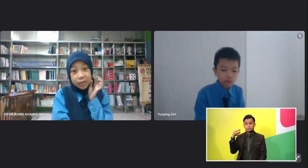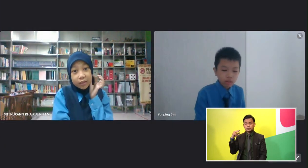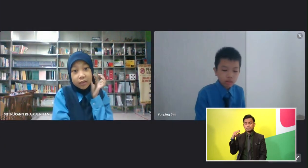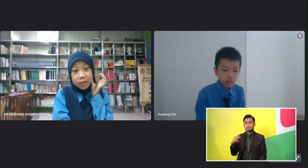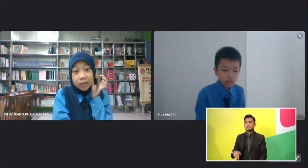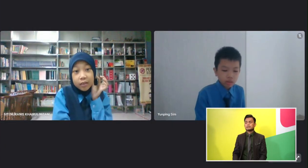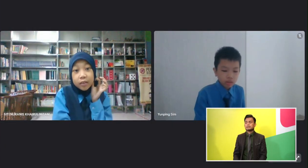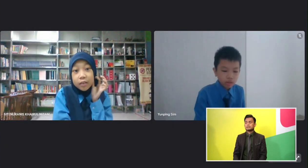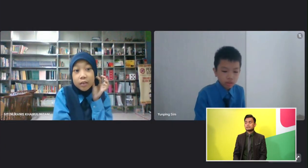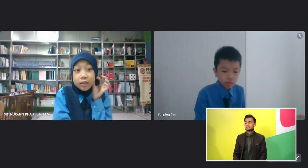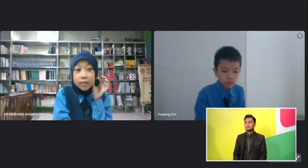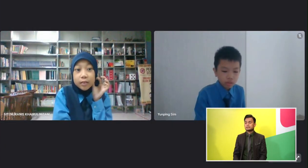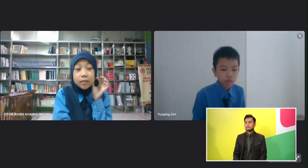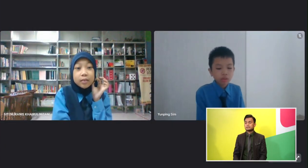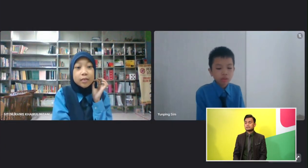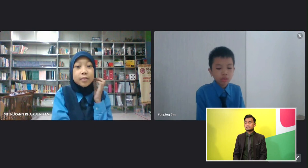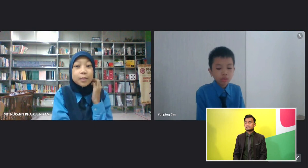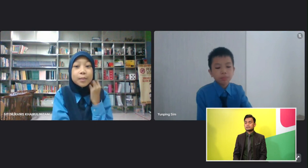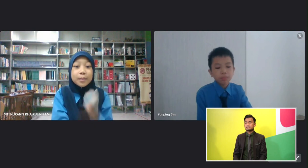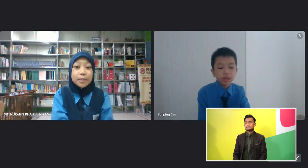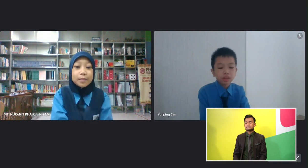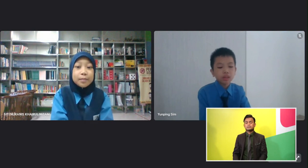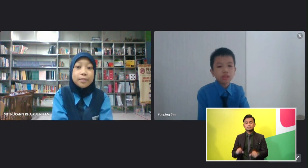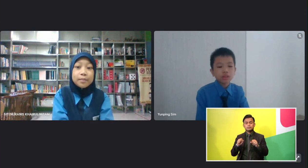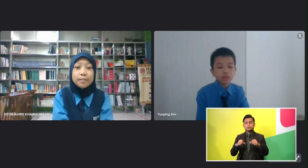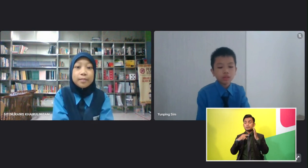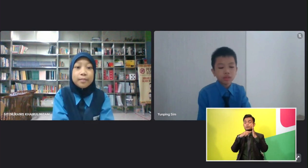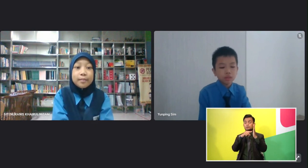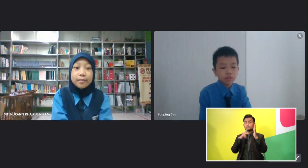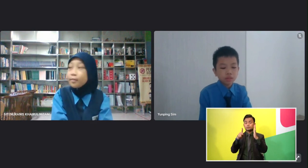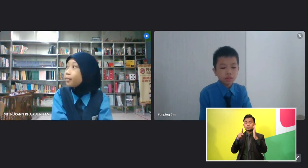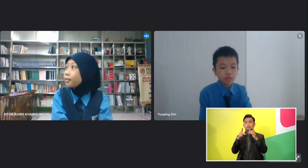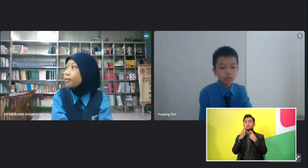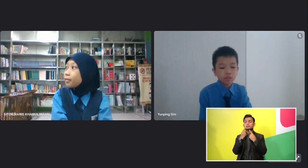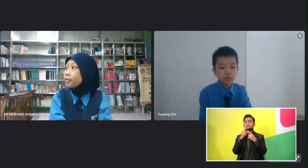we see the answer again, Anis? If you can show Anis, us. Can you show again? Is